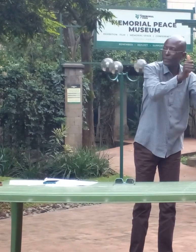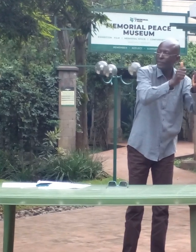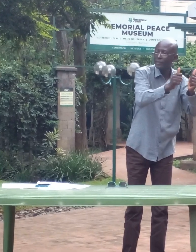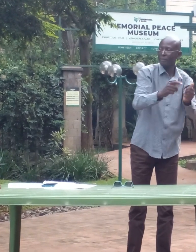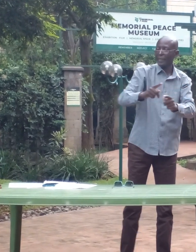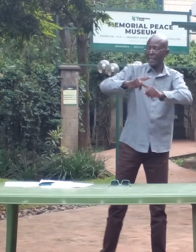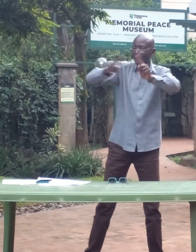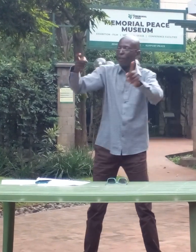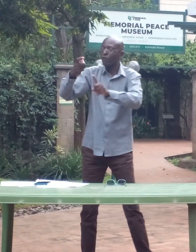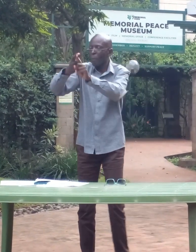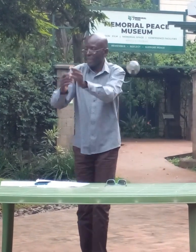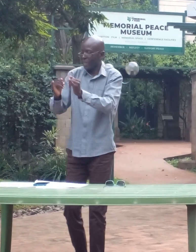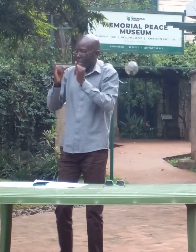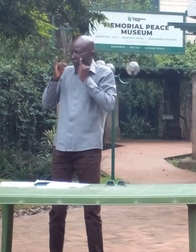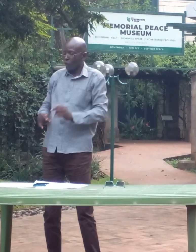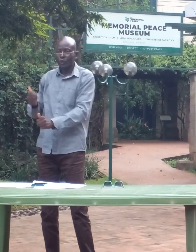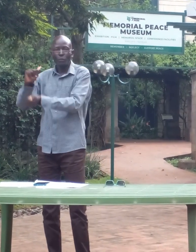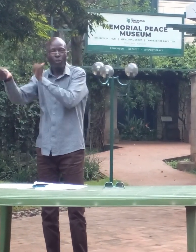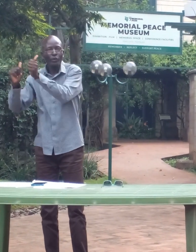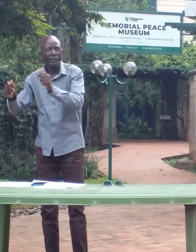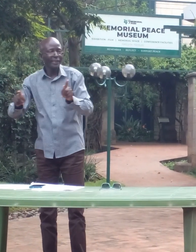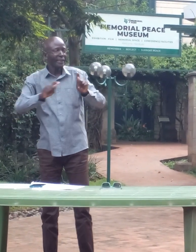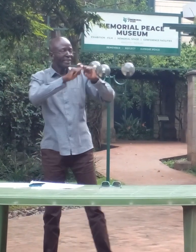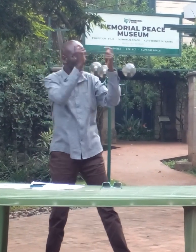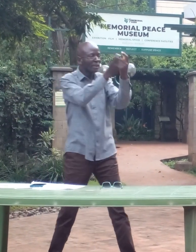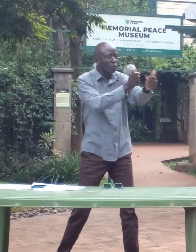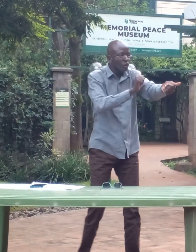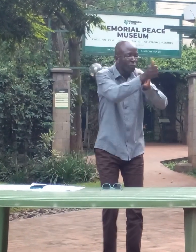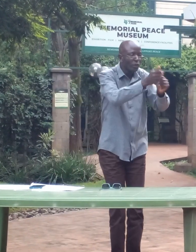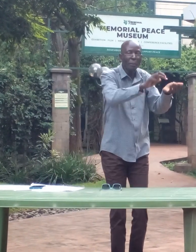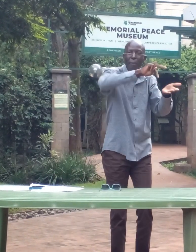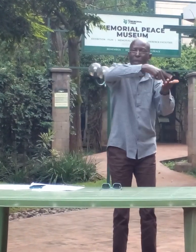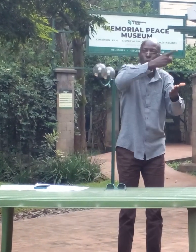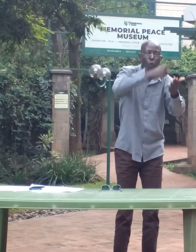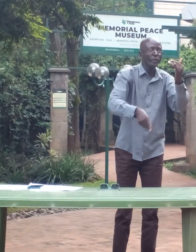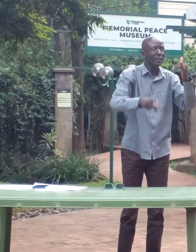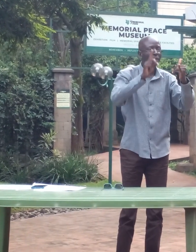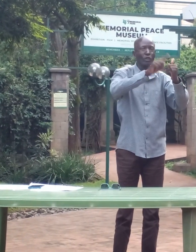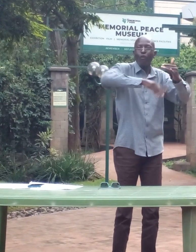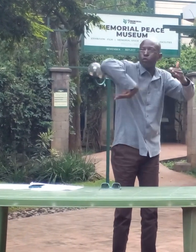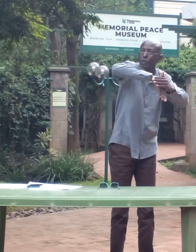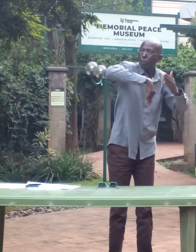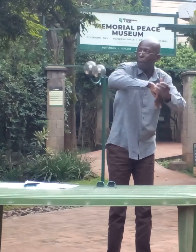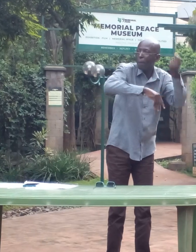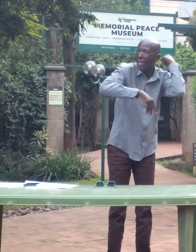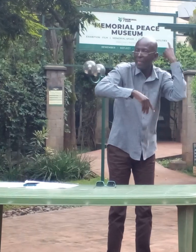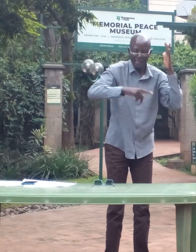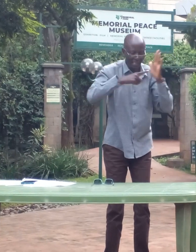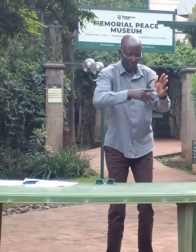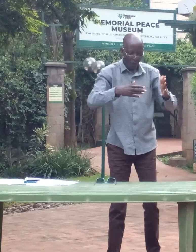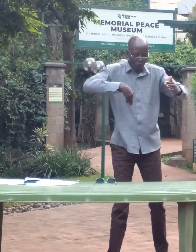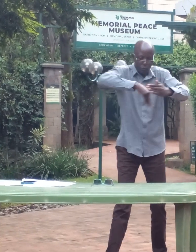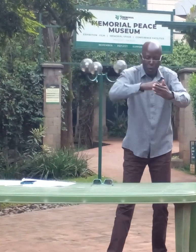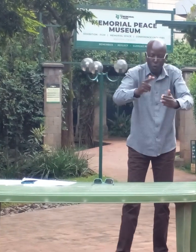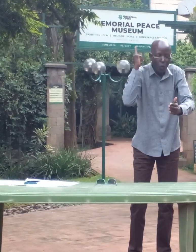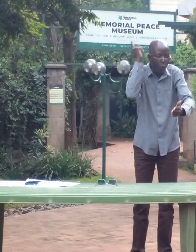have two groups, team group and individual group. The team group, it means